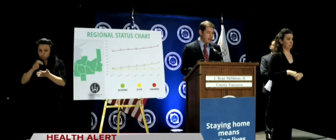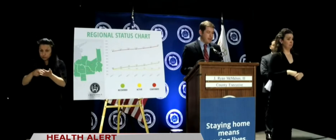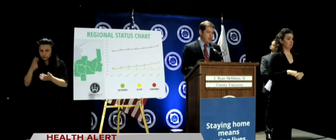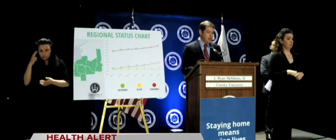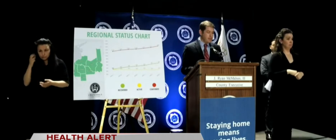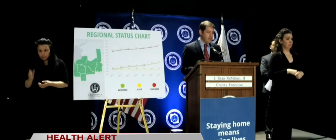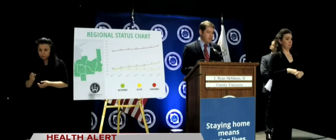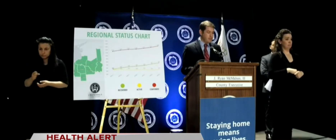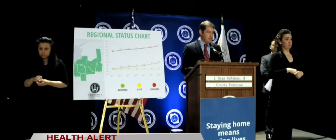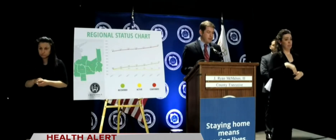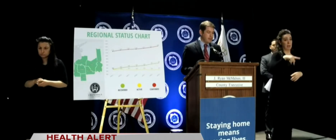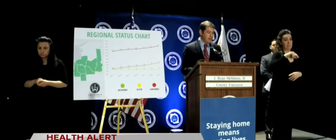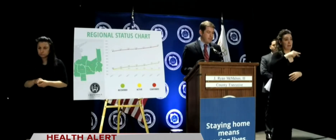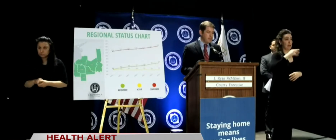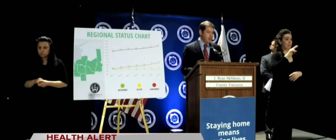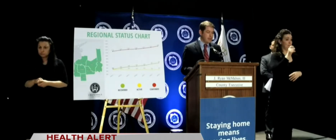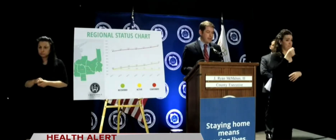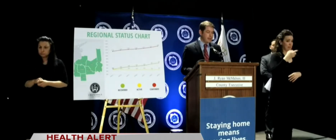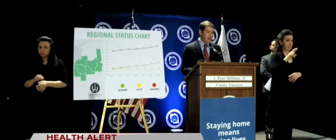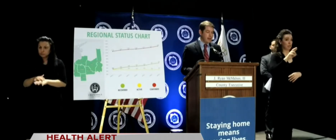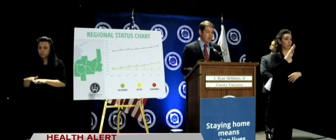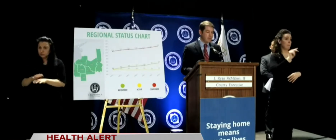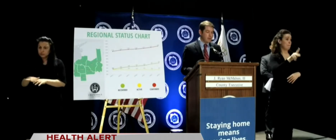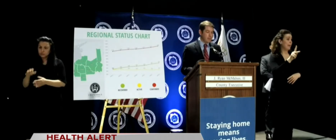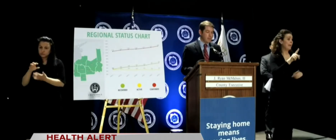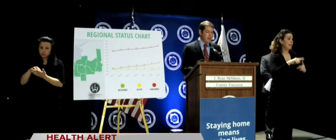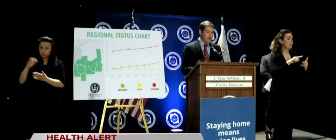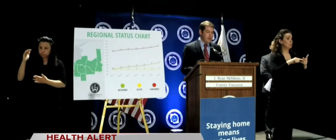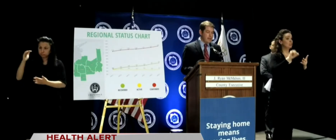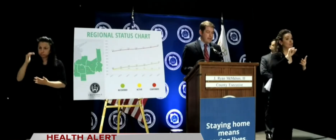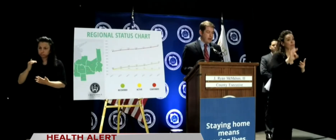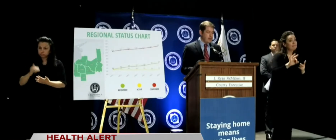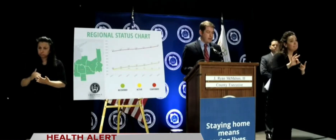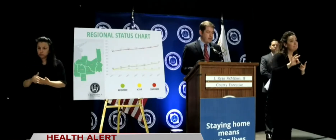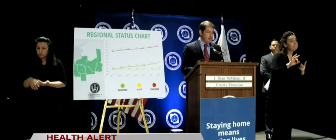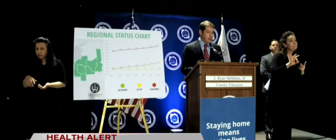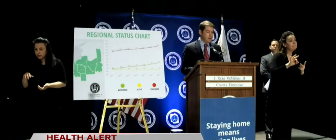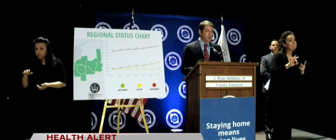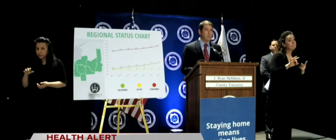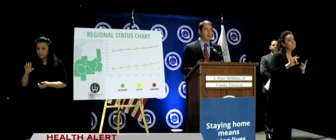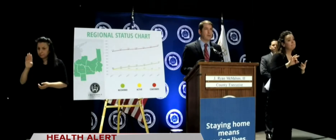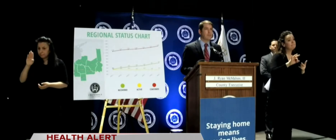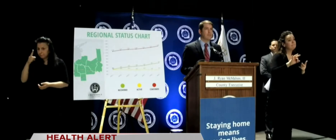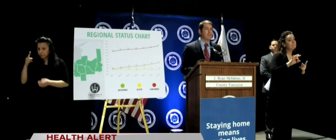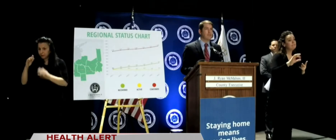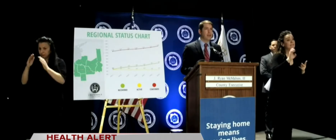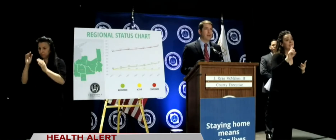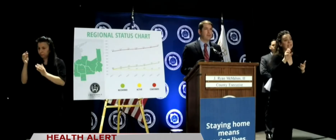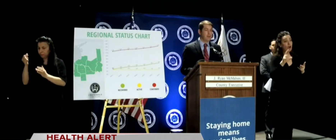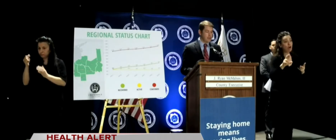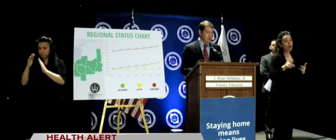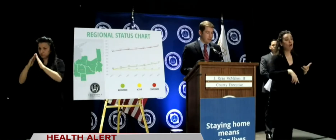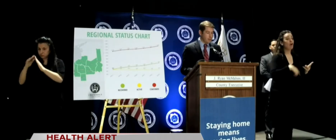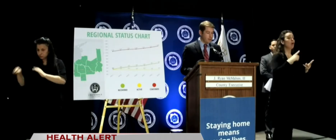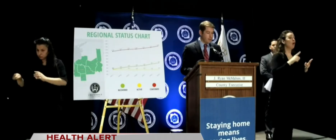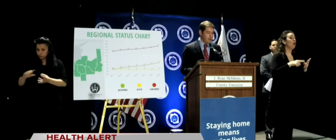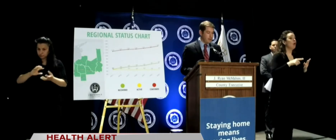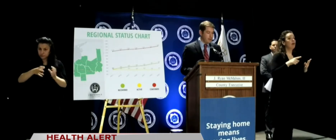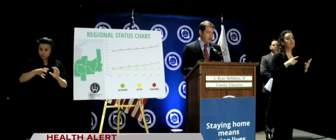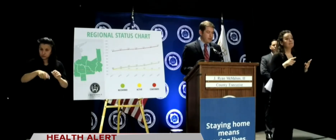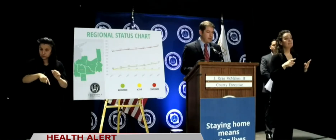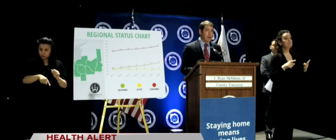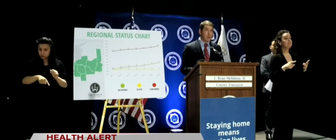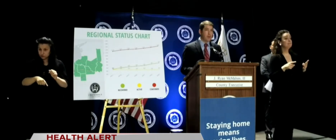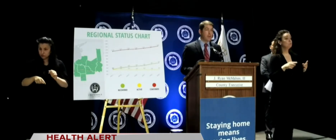Bank, Jeff Davis from Barclay Damon, Joanne Gagliano from EDR, also chair of the Regional Airport